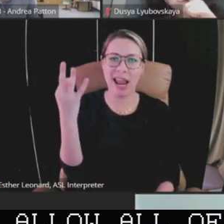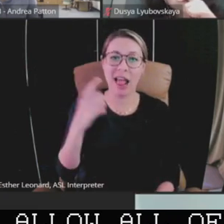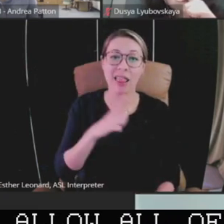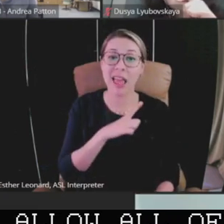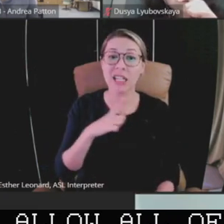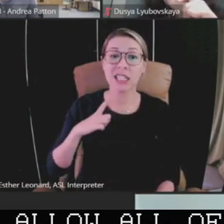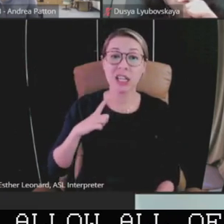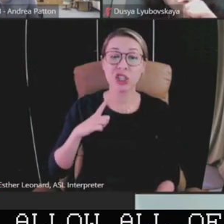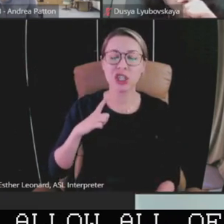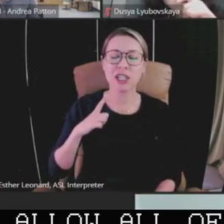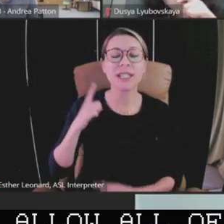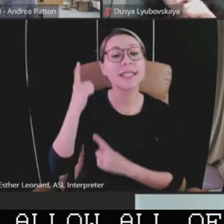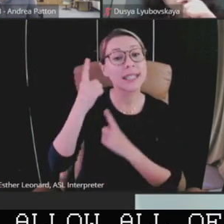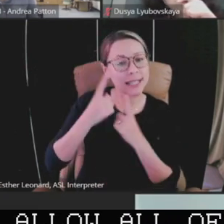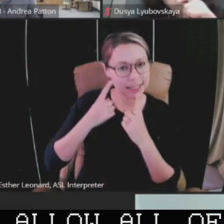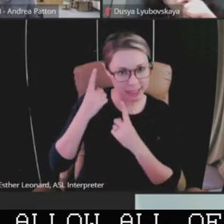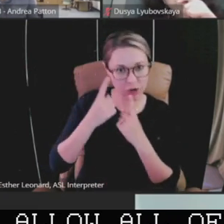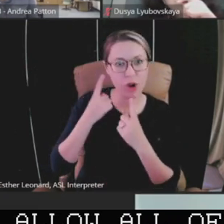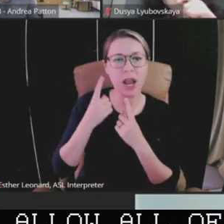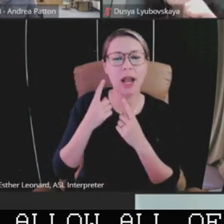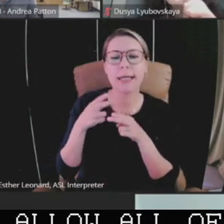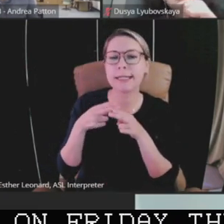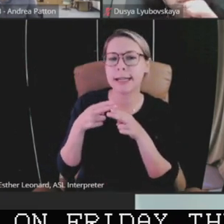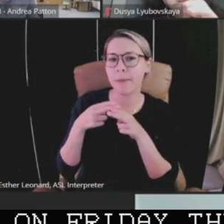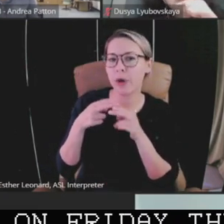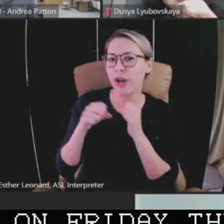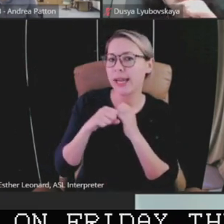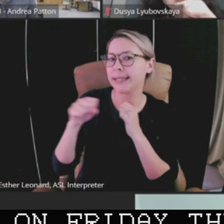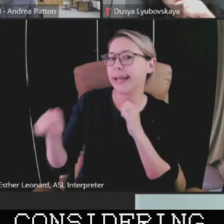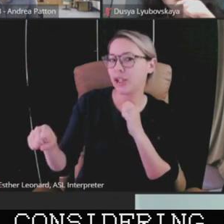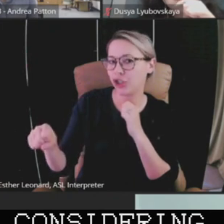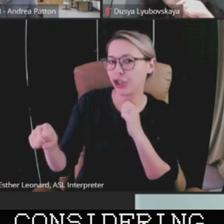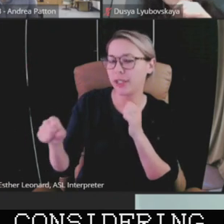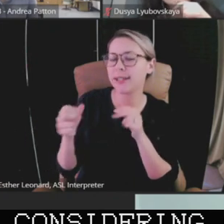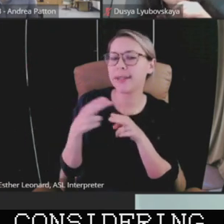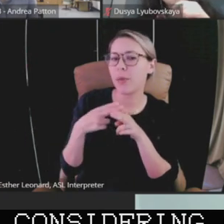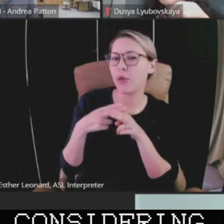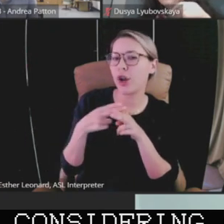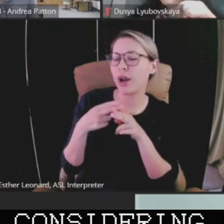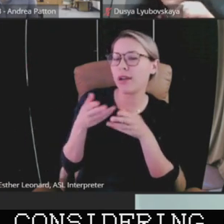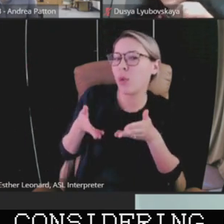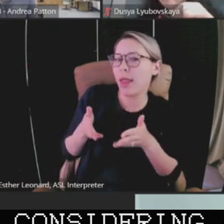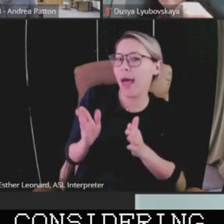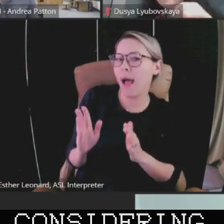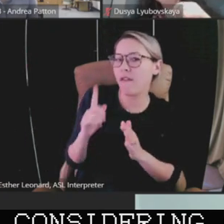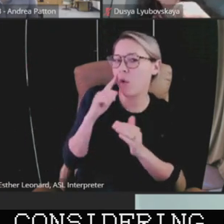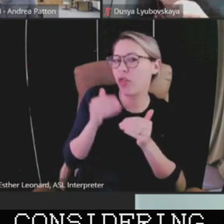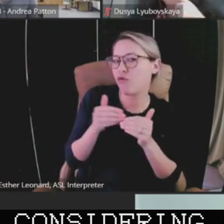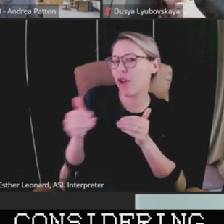considering another temporary extension of those temporary allowances for the rest of the year.